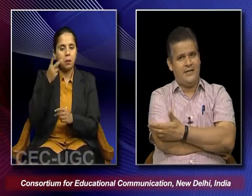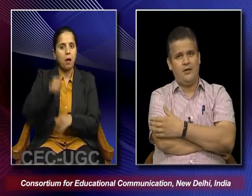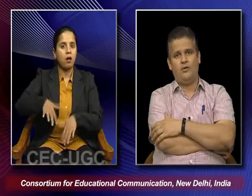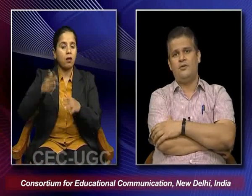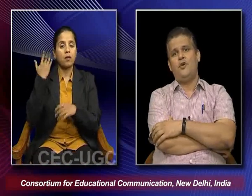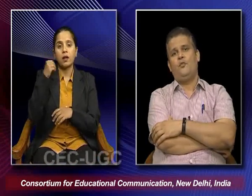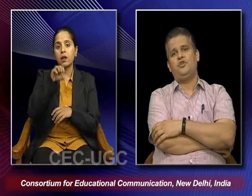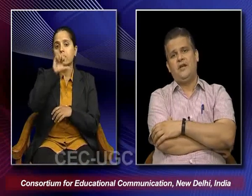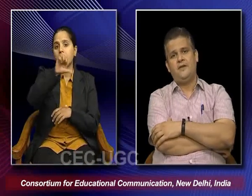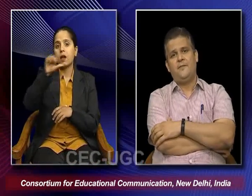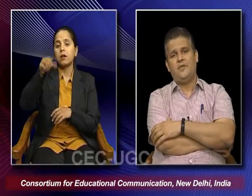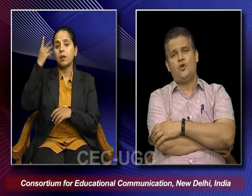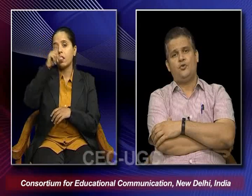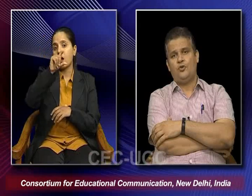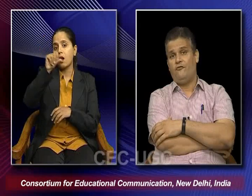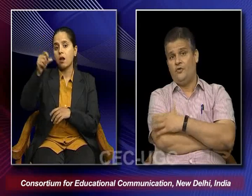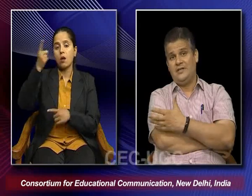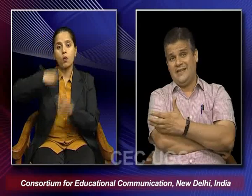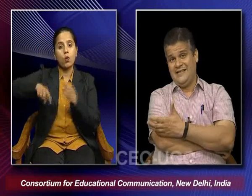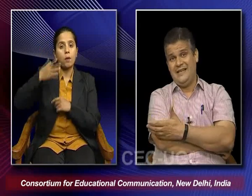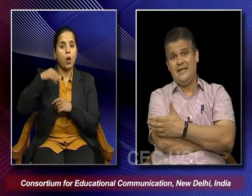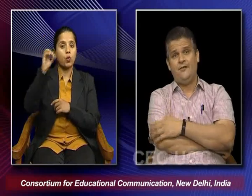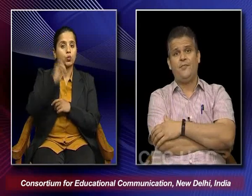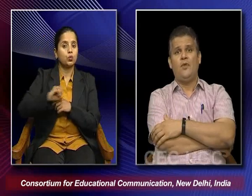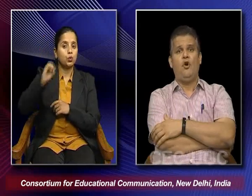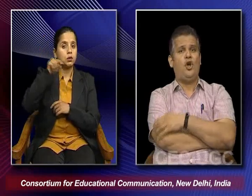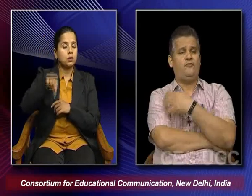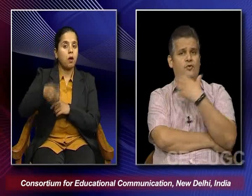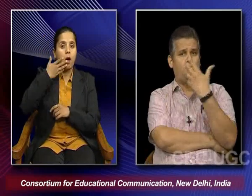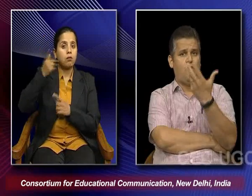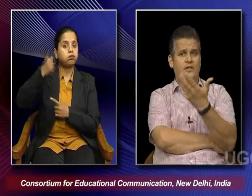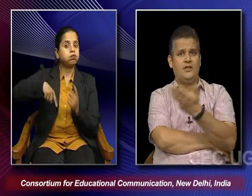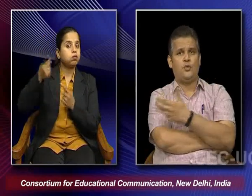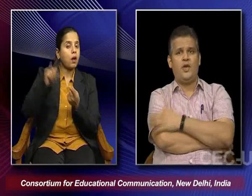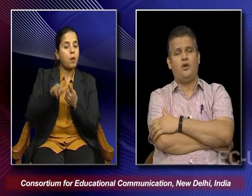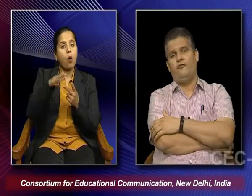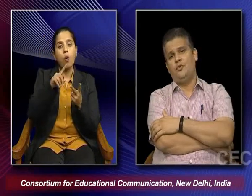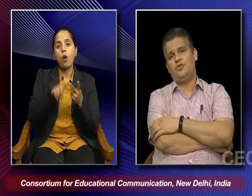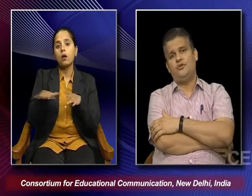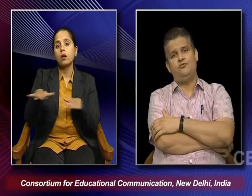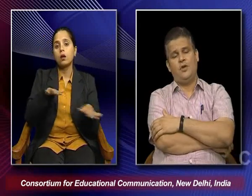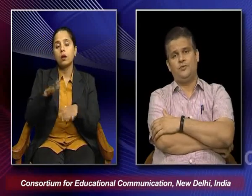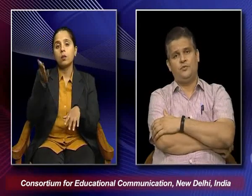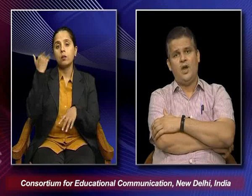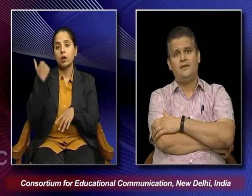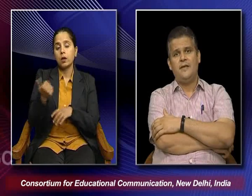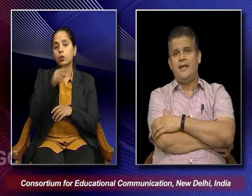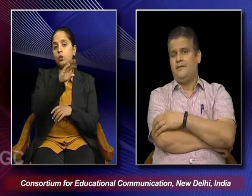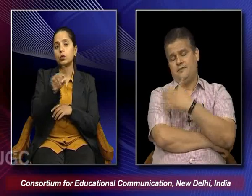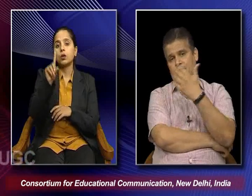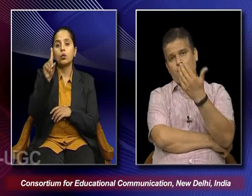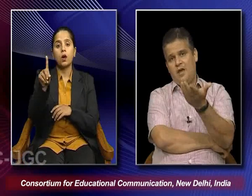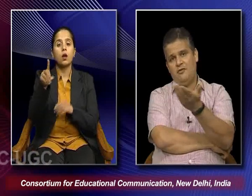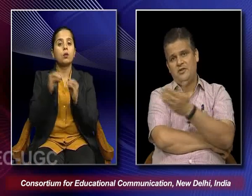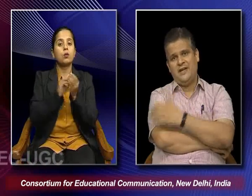1999 cyclone which hit the coast of Odisha in India, or if you recall the earthquake of Bhuj in 2001,